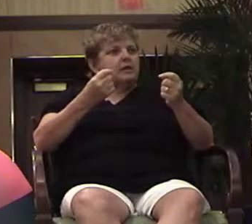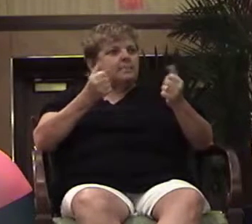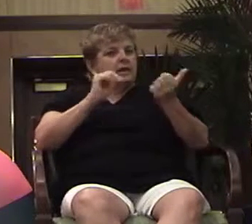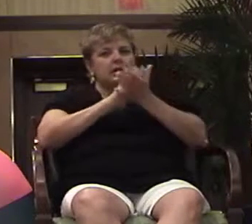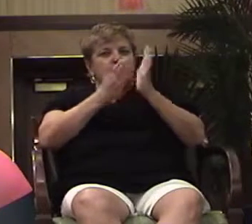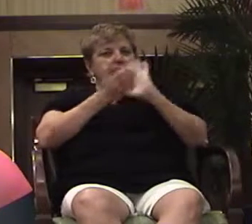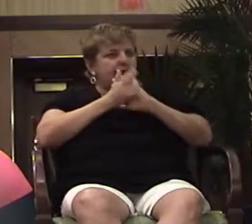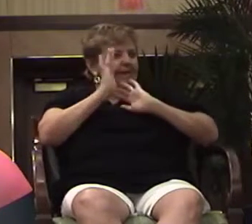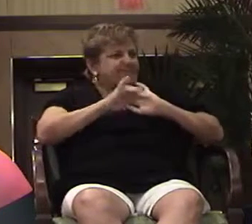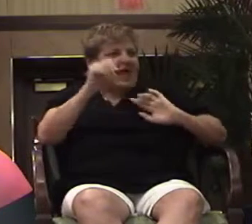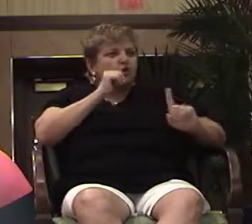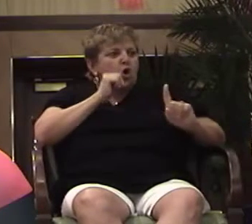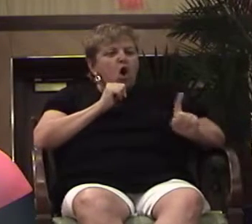blonde